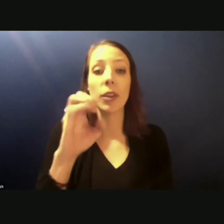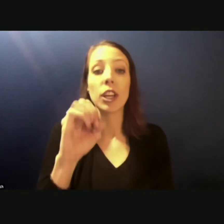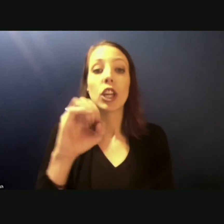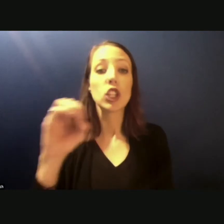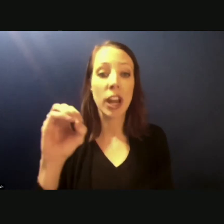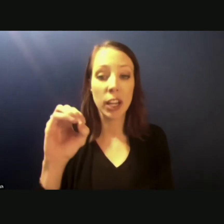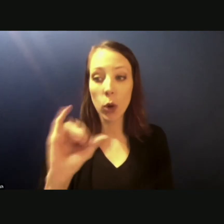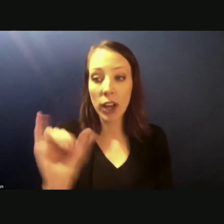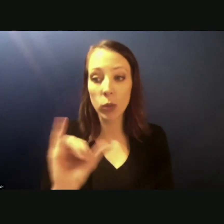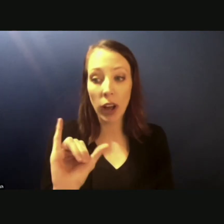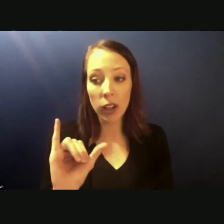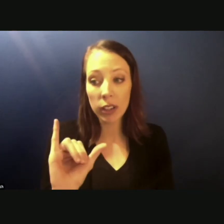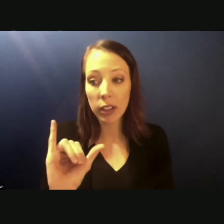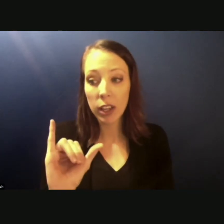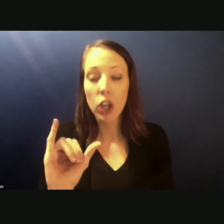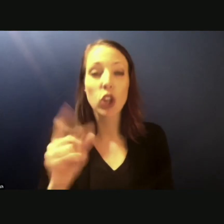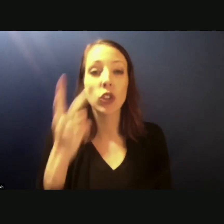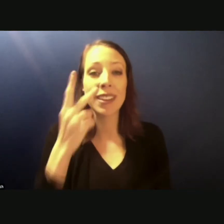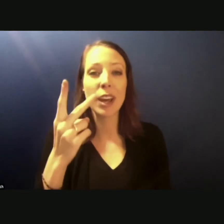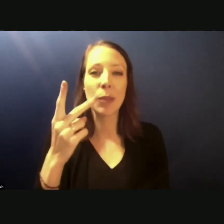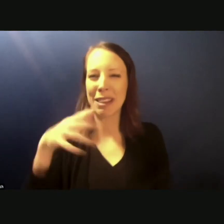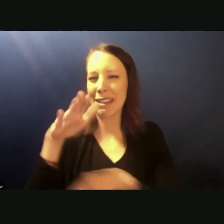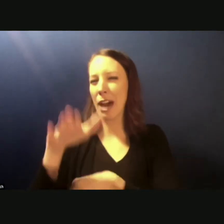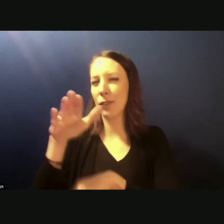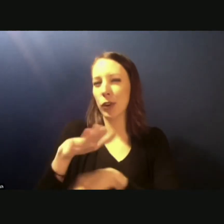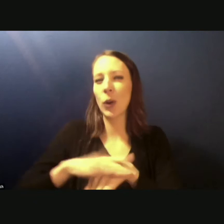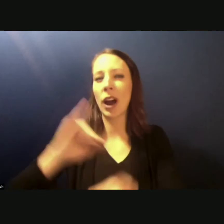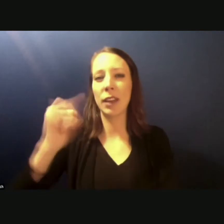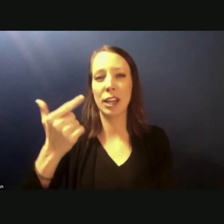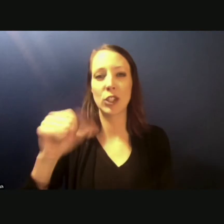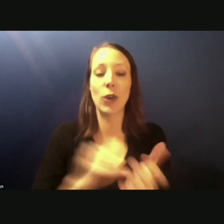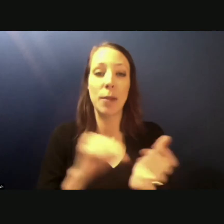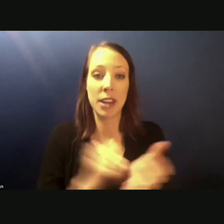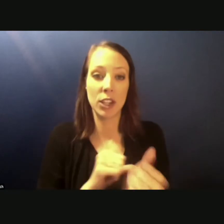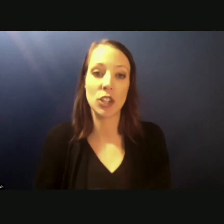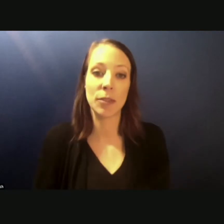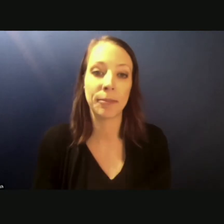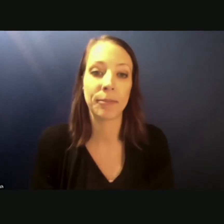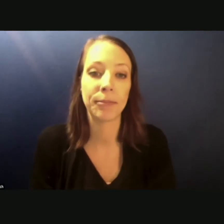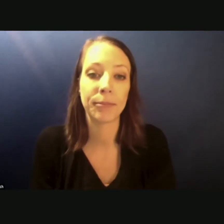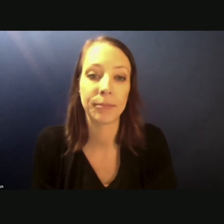on Jennie-O as well. You'll see them like this afternoon on the Instagram page.